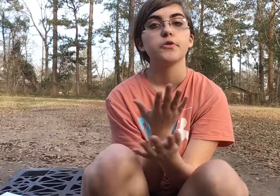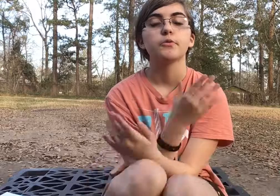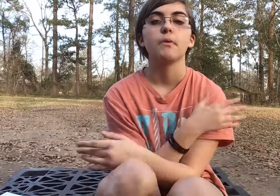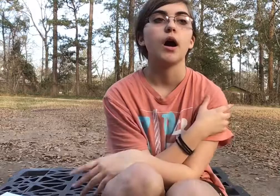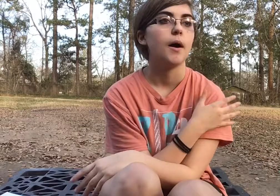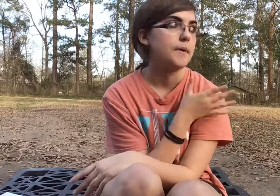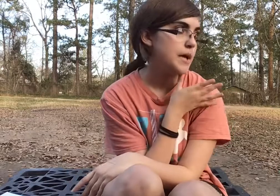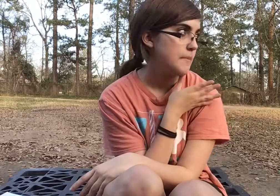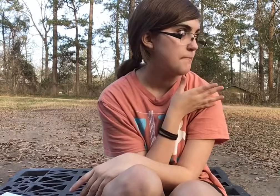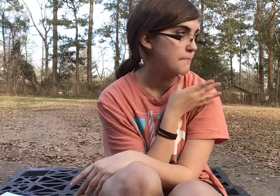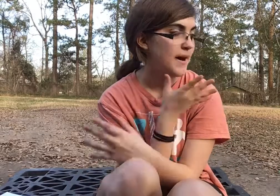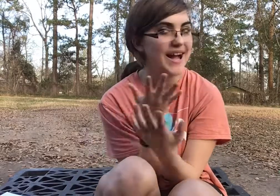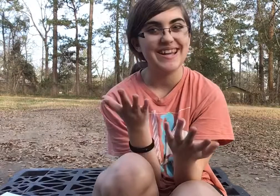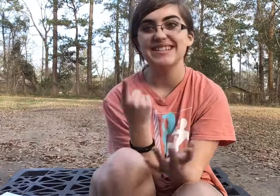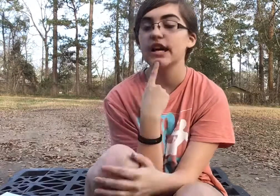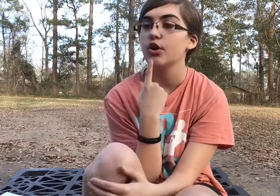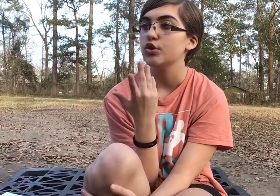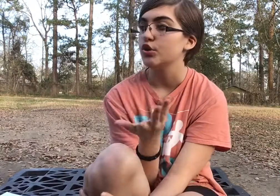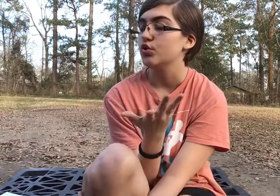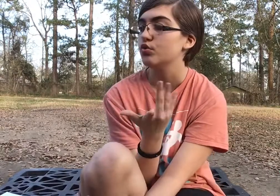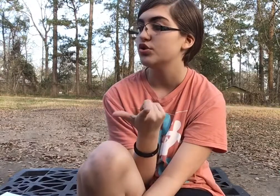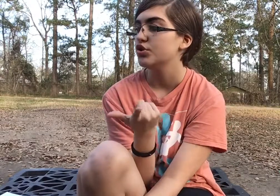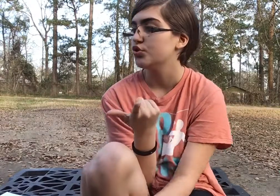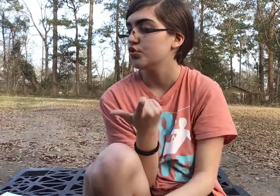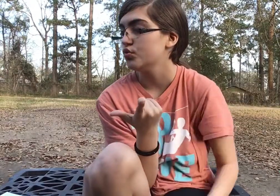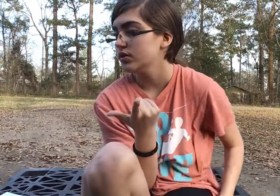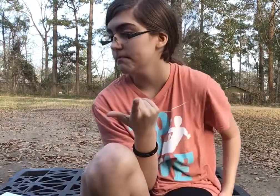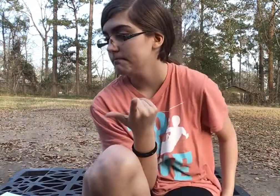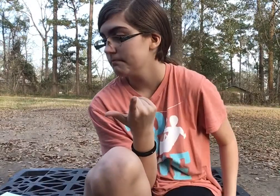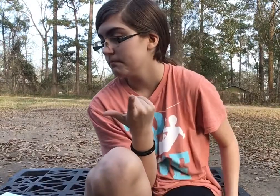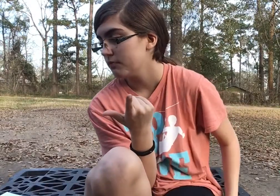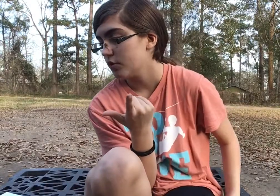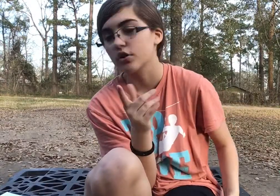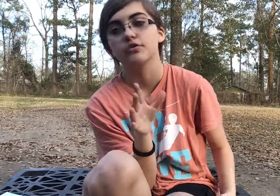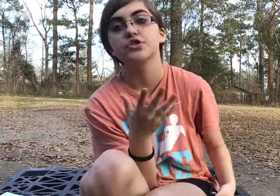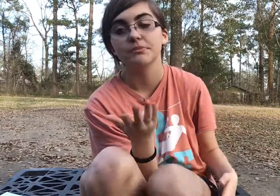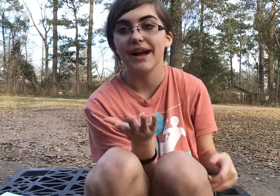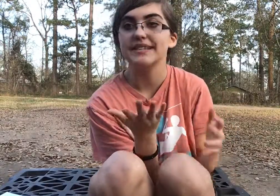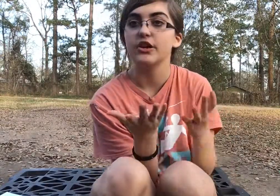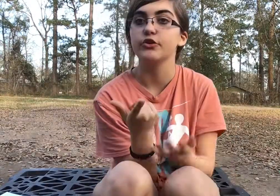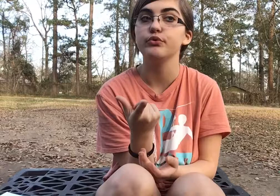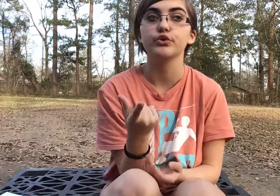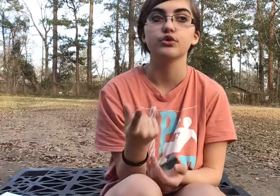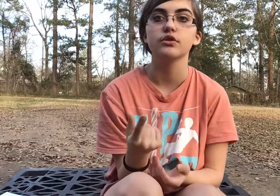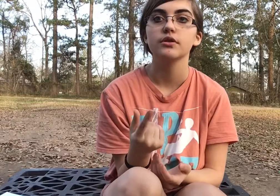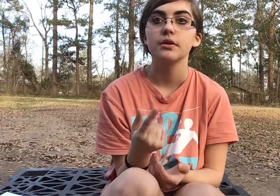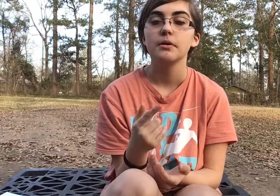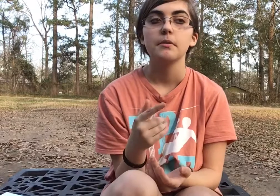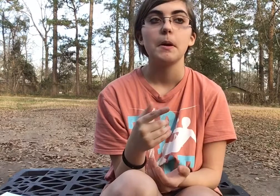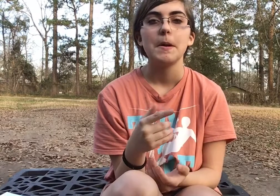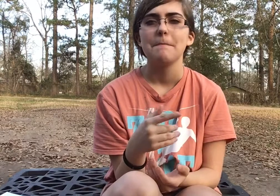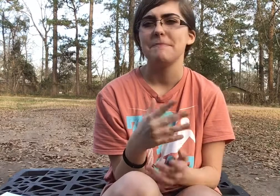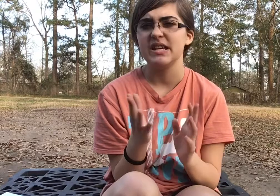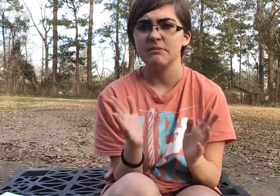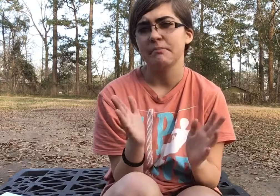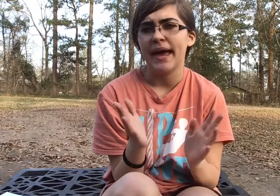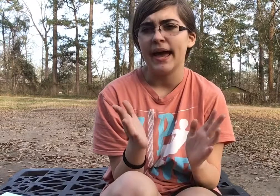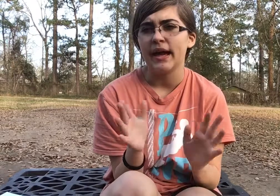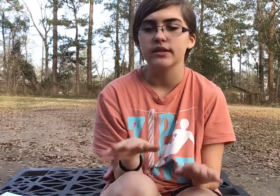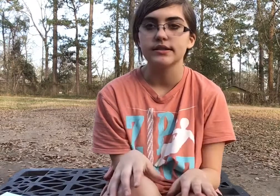Your mom might tell you to, or she might tell you you're being bad. Let's